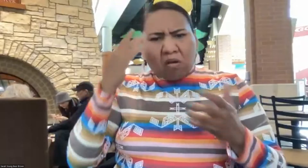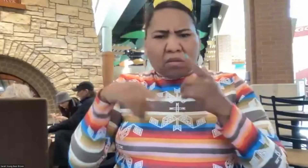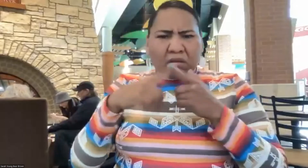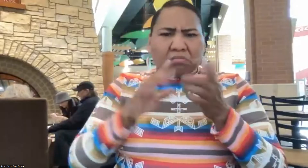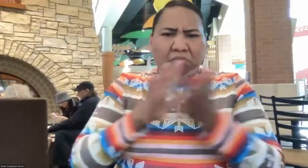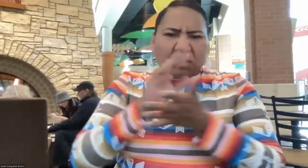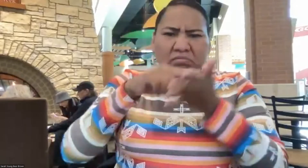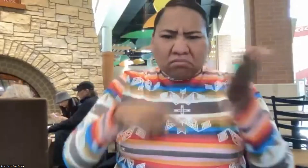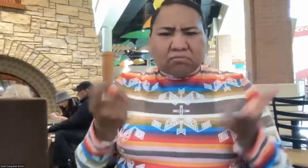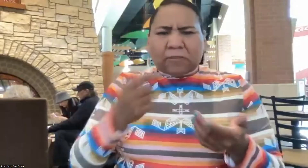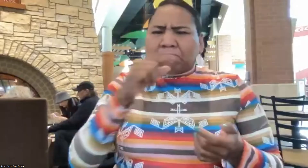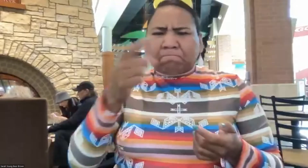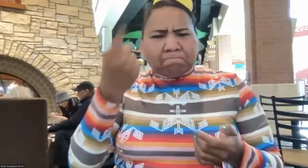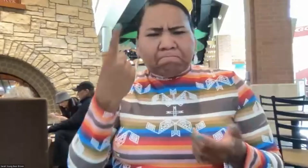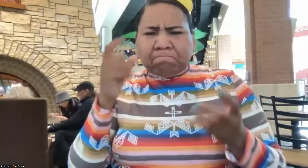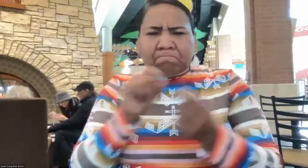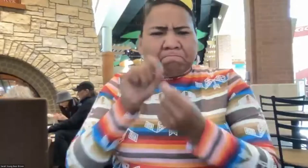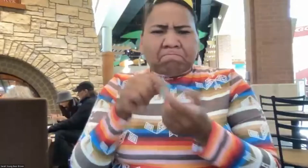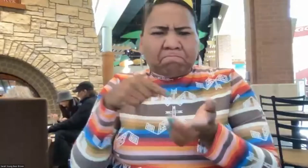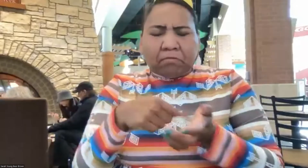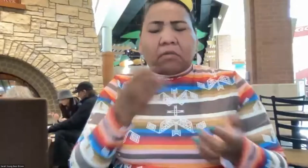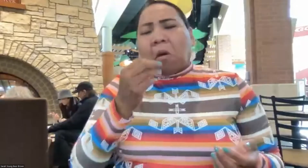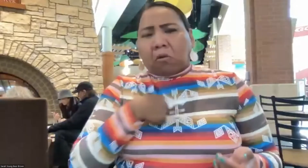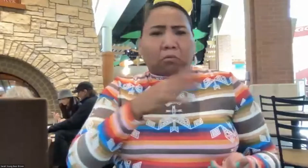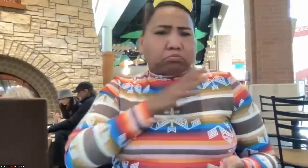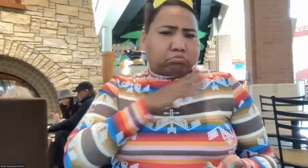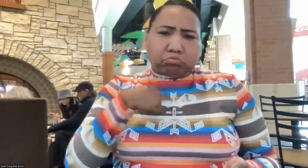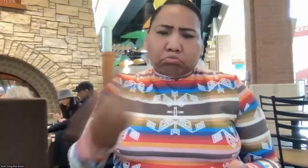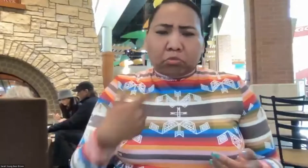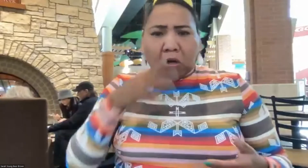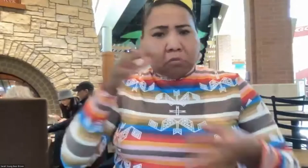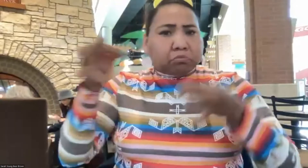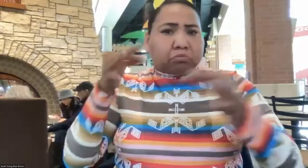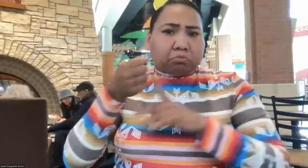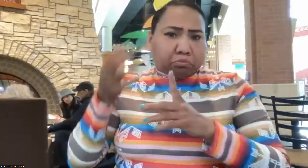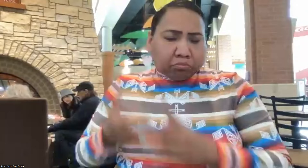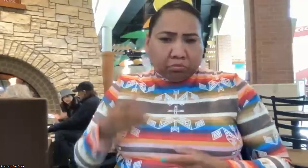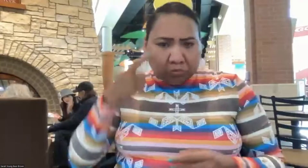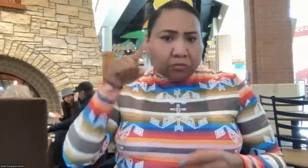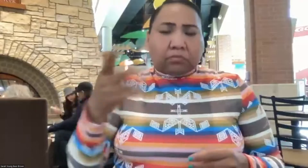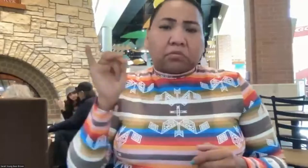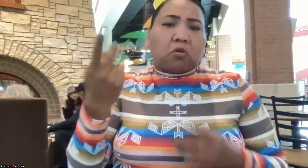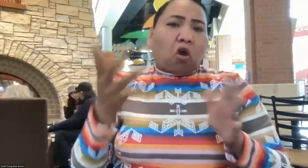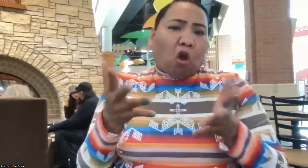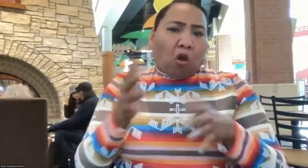came, and they wanted to know what some documents said.